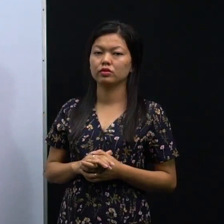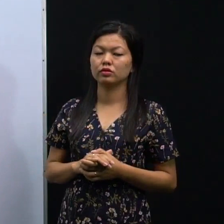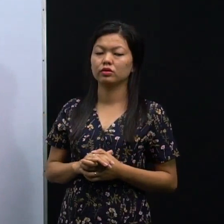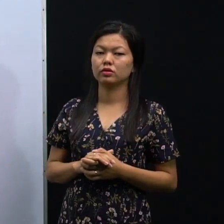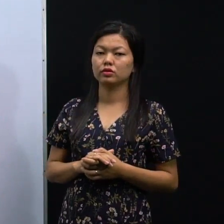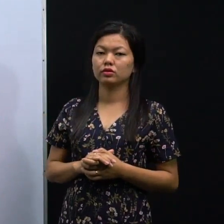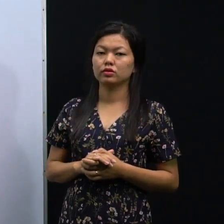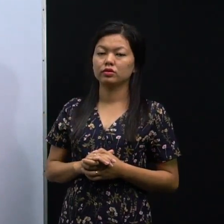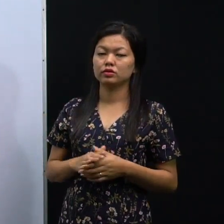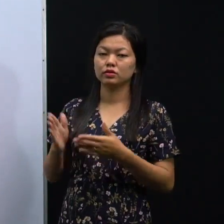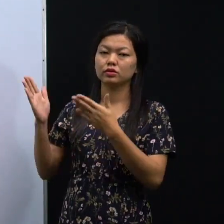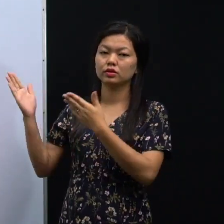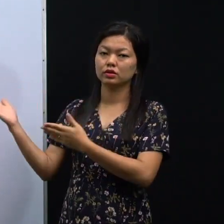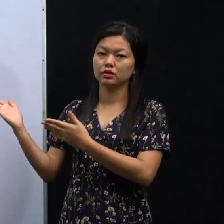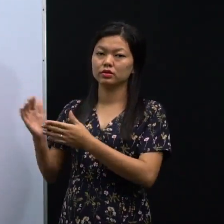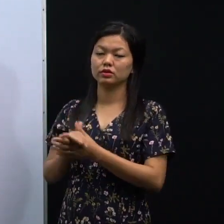the structure of atom,